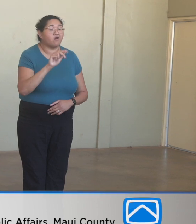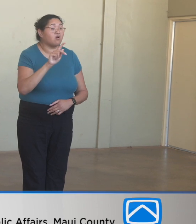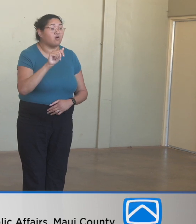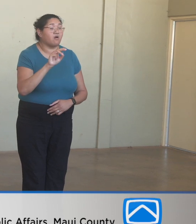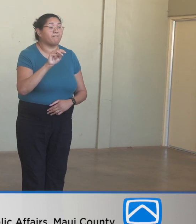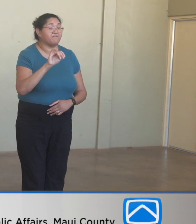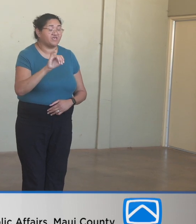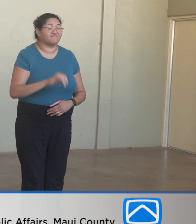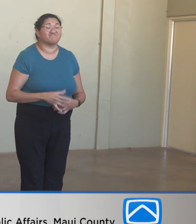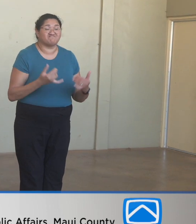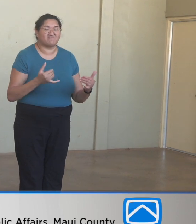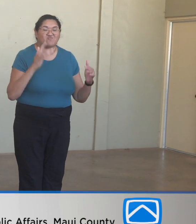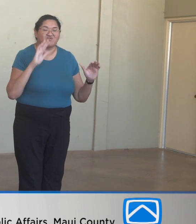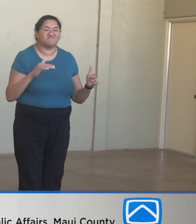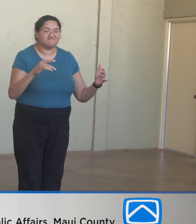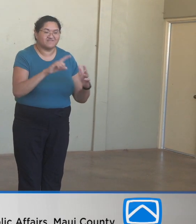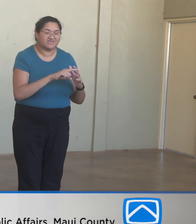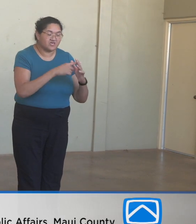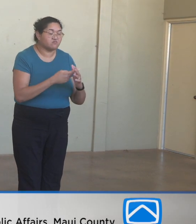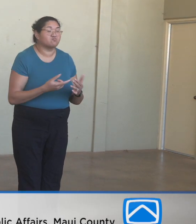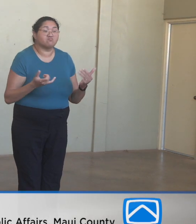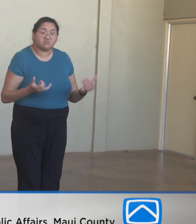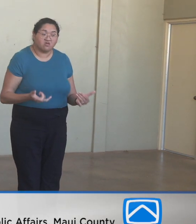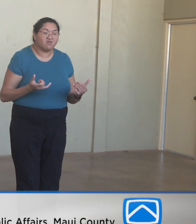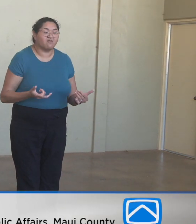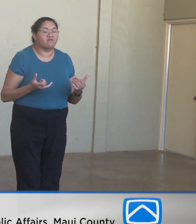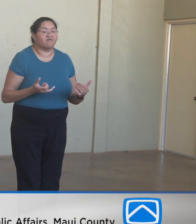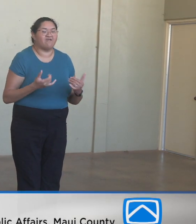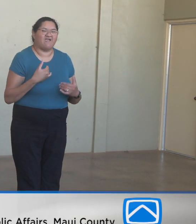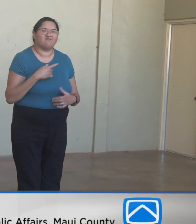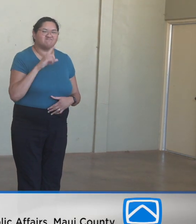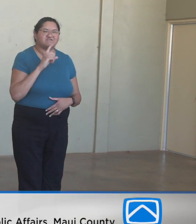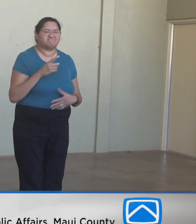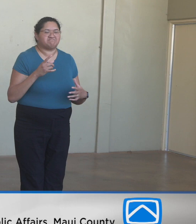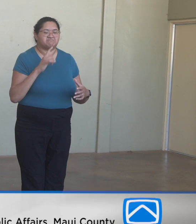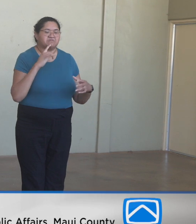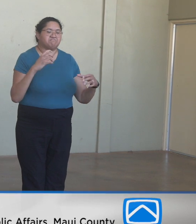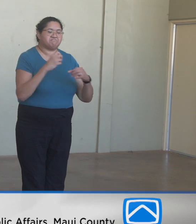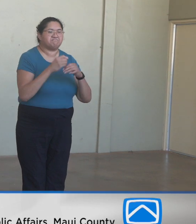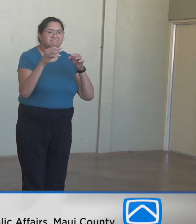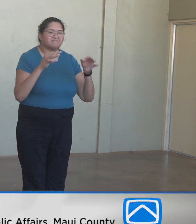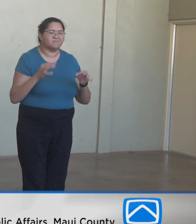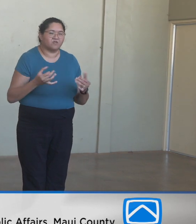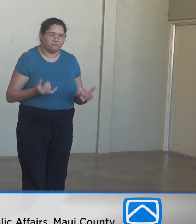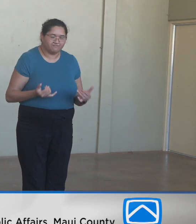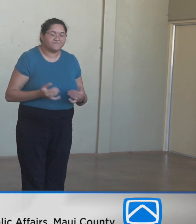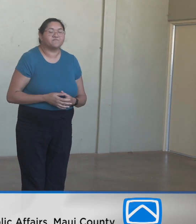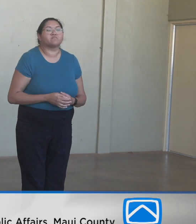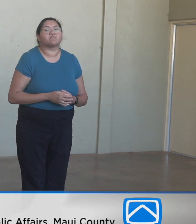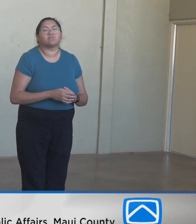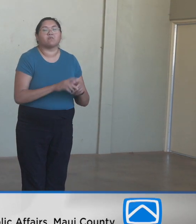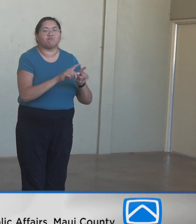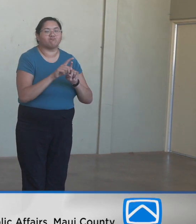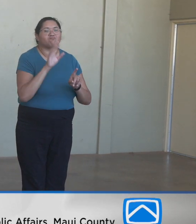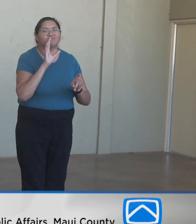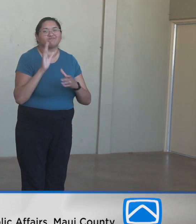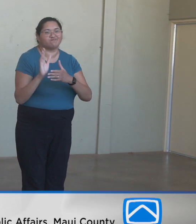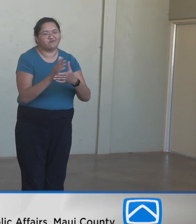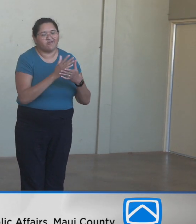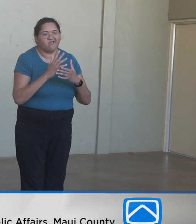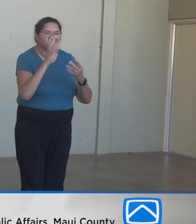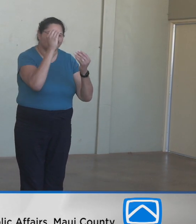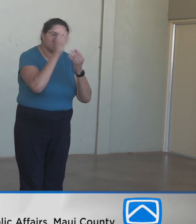at this time, we're going to go ahead and start. Today, we'll have a little bit of an oversight of what's going on. We'll also be sharing with